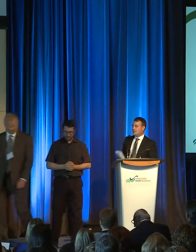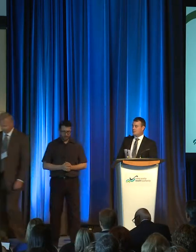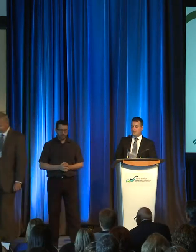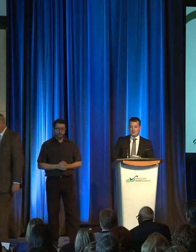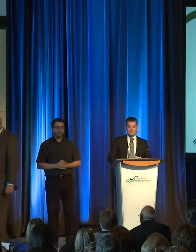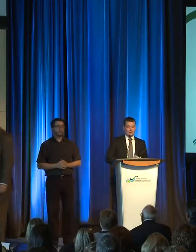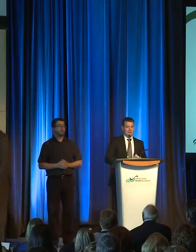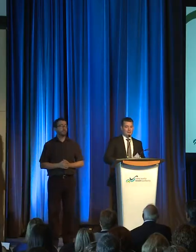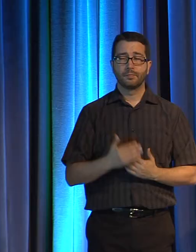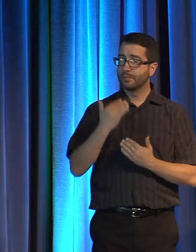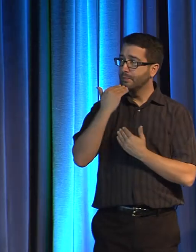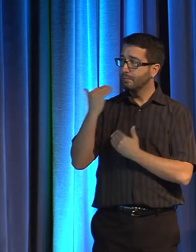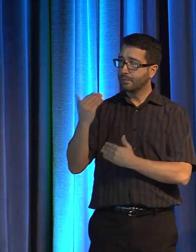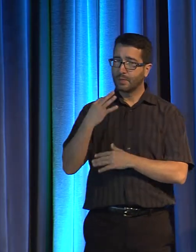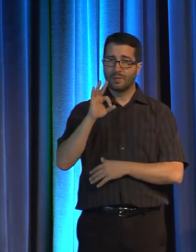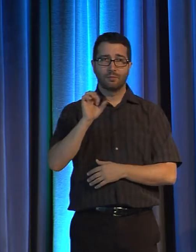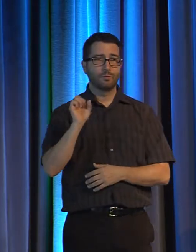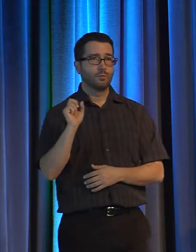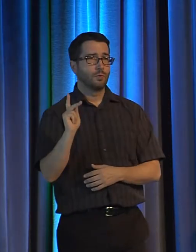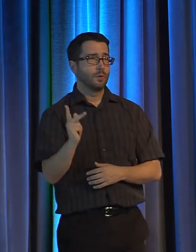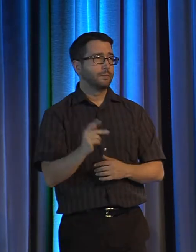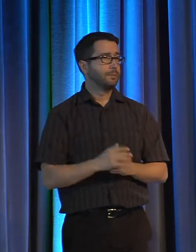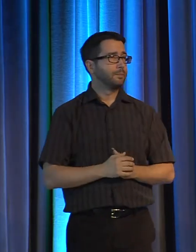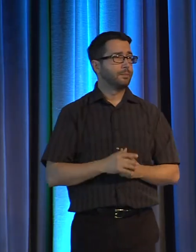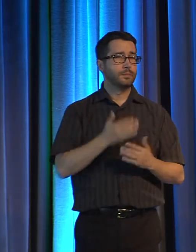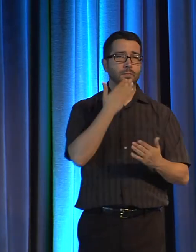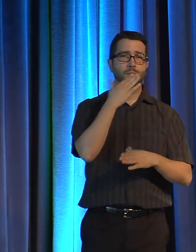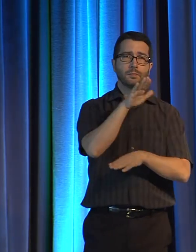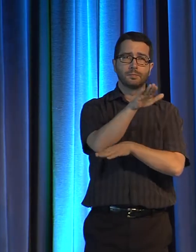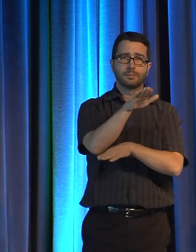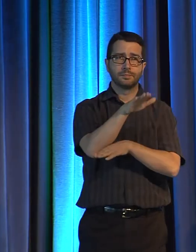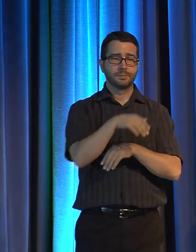Thank you, Frank, and good afternoon, everybody.